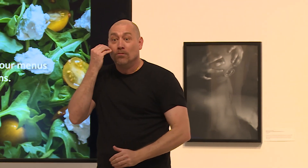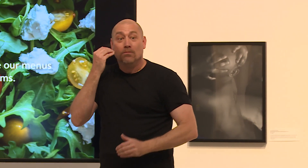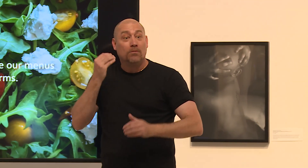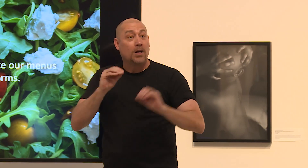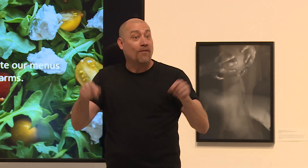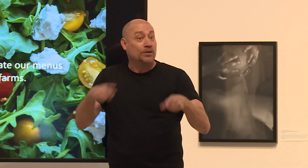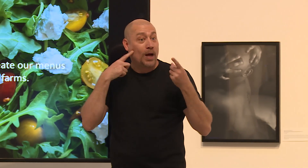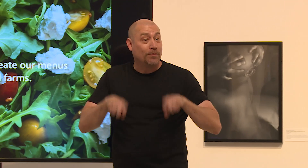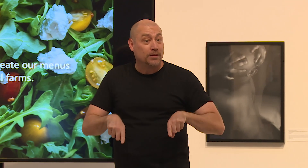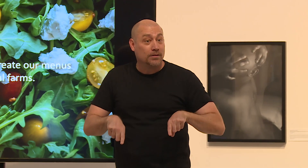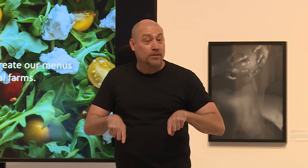street.